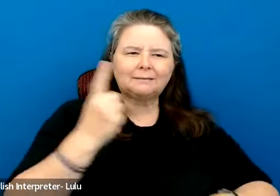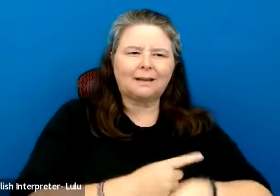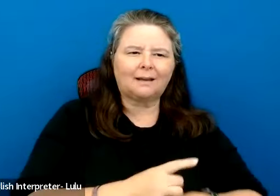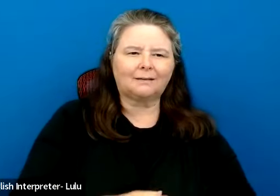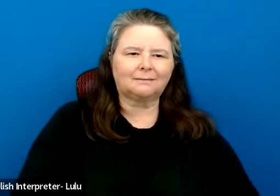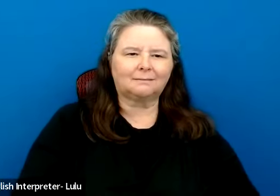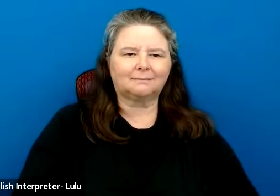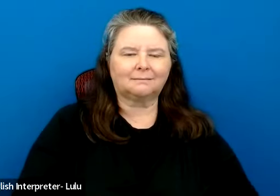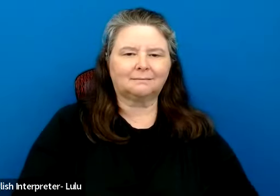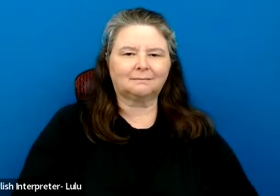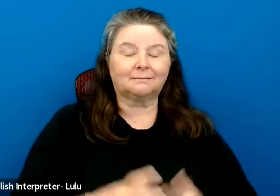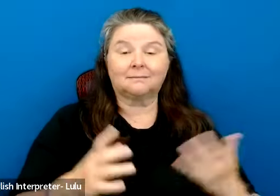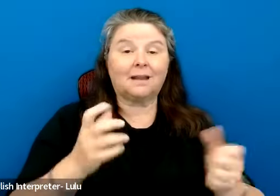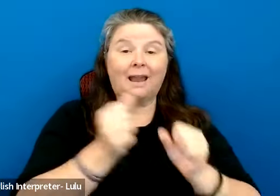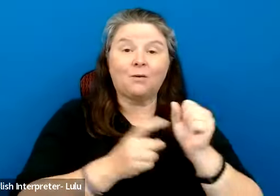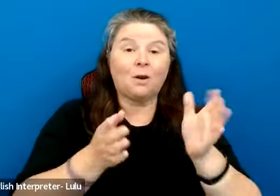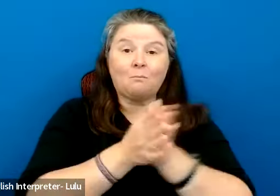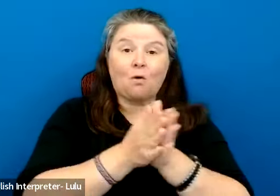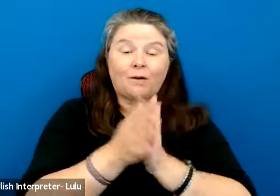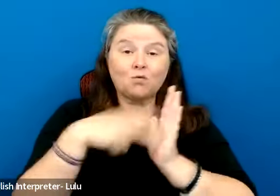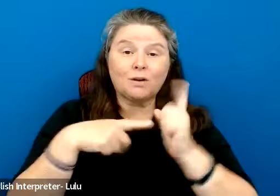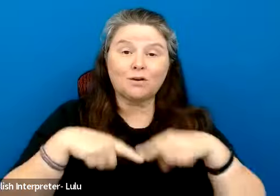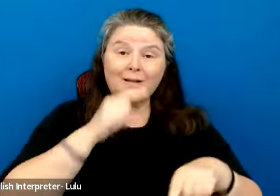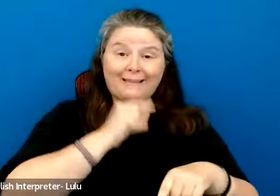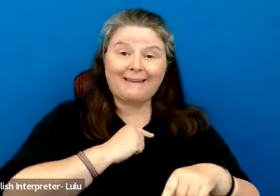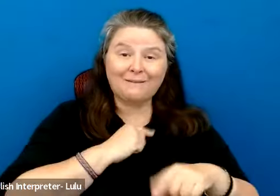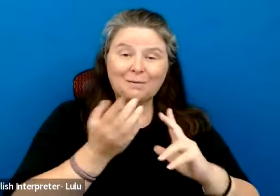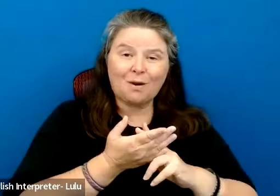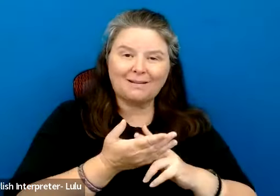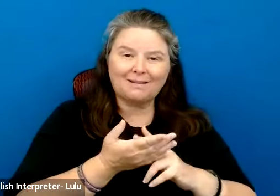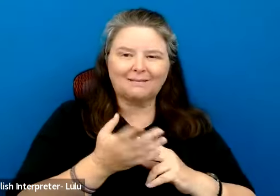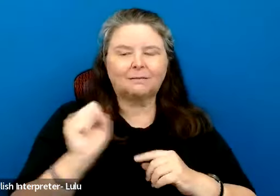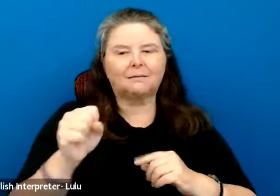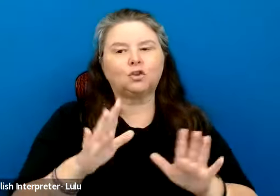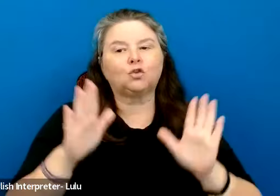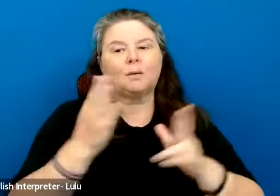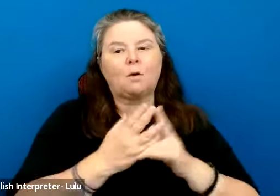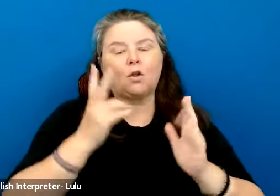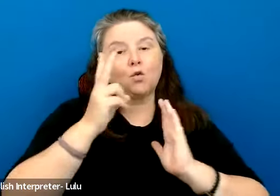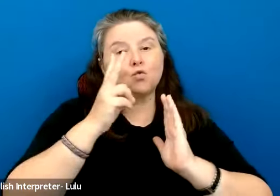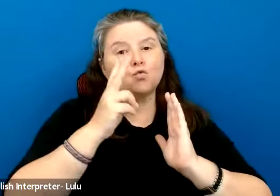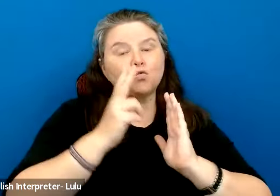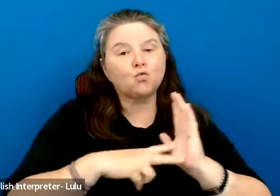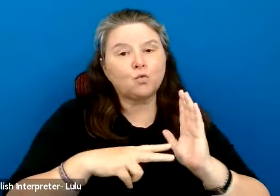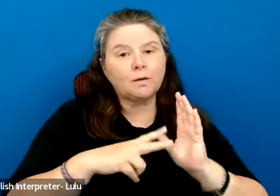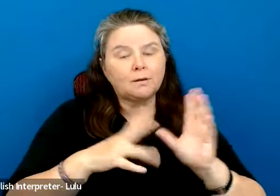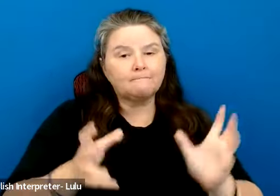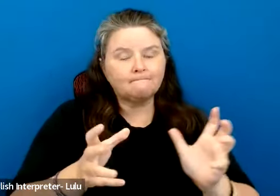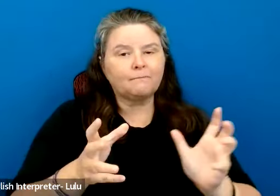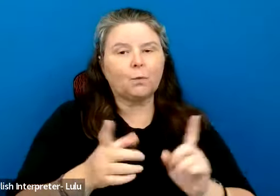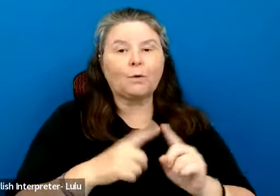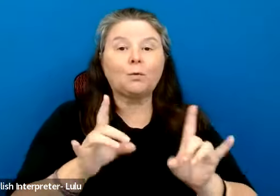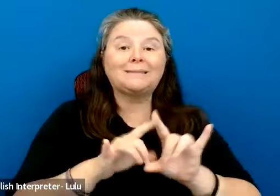that doesn't happen, who cares? Everybody was motivated to read over Thanksgiving break. Yeah, and a great part of the readathon is that we do it at the same time as the